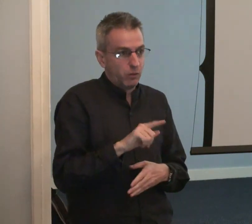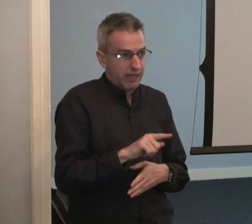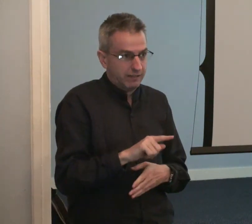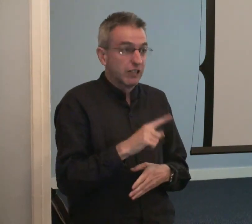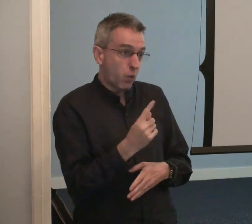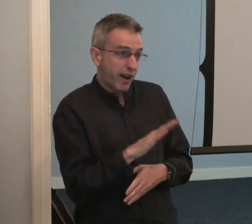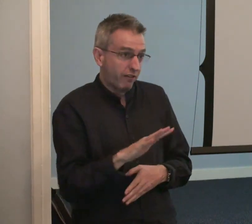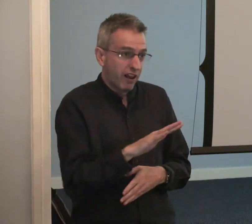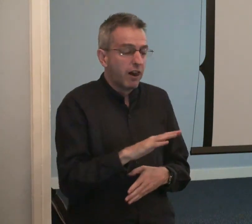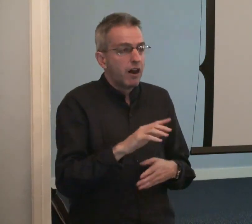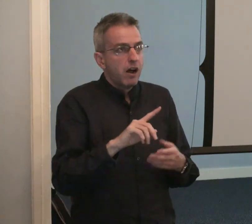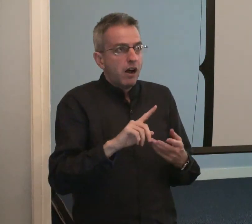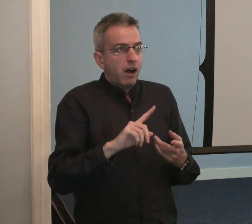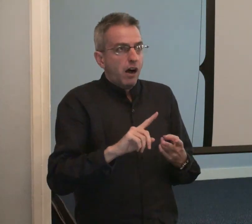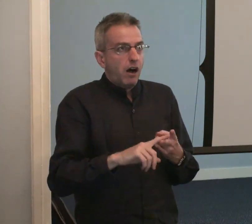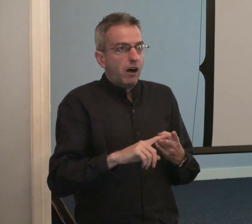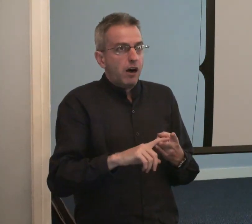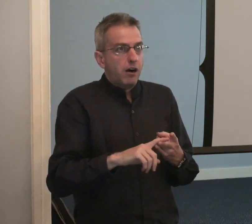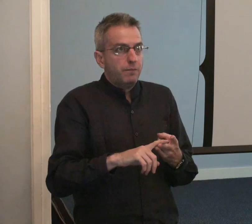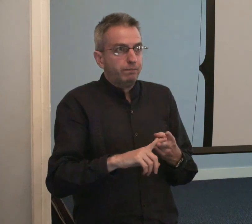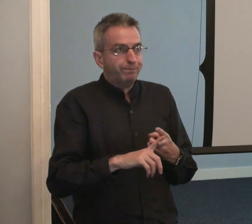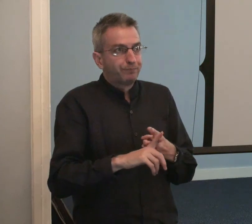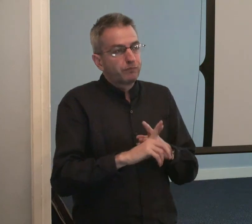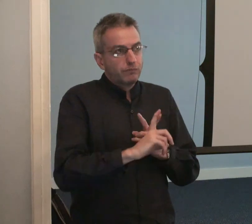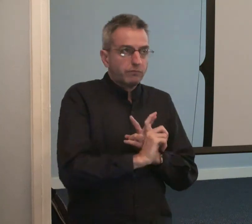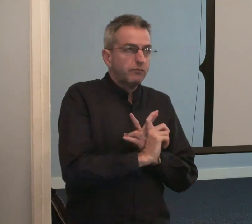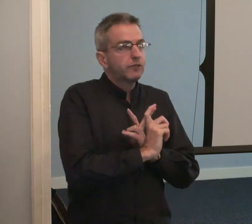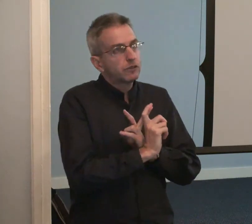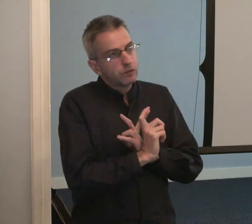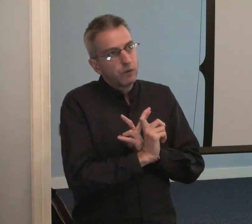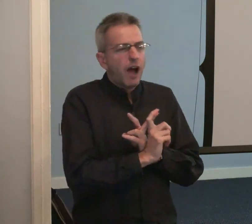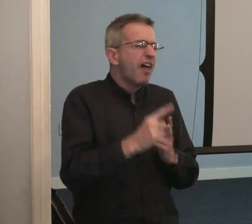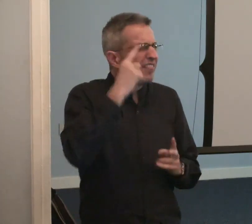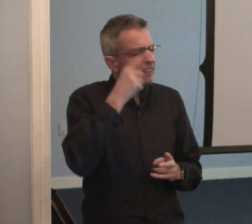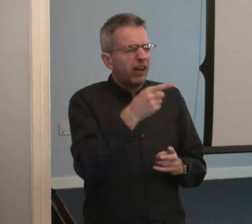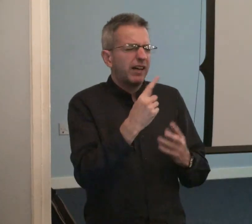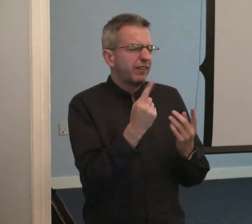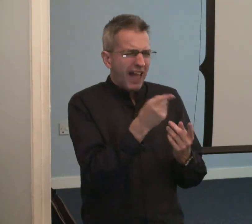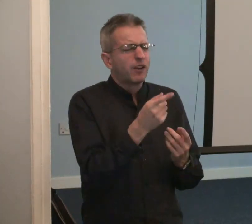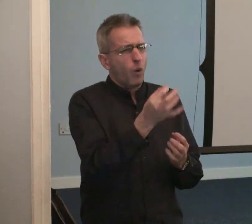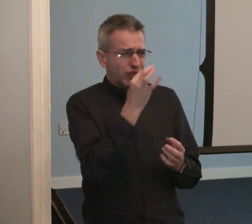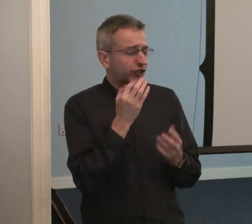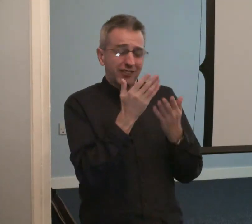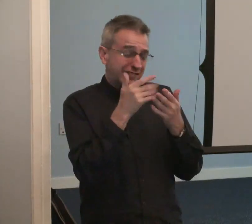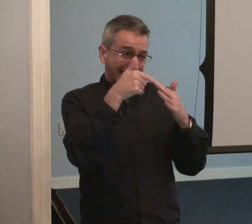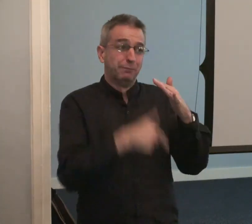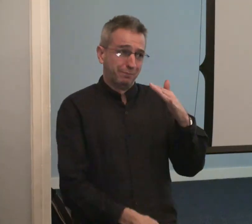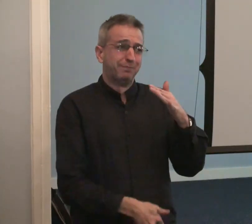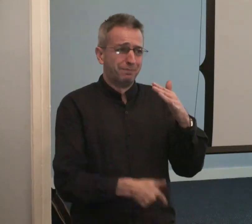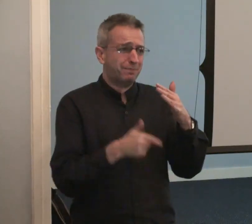into understanding that situation. And think that's